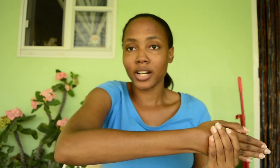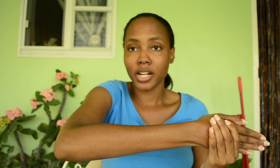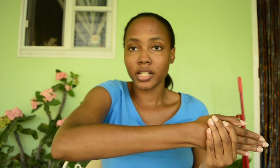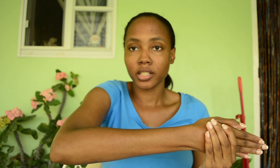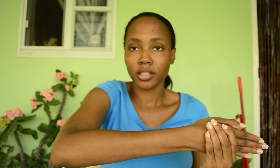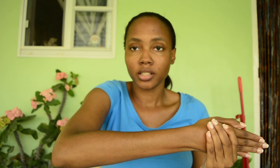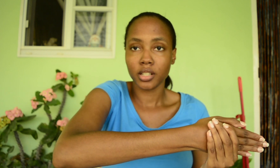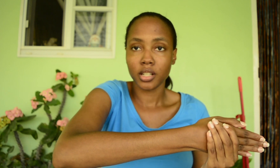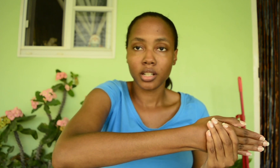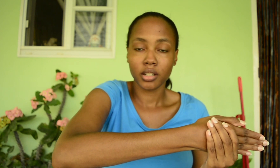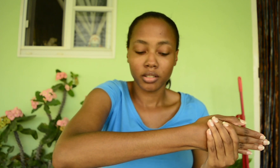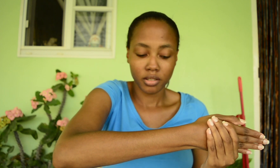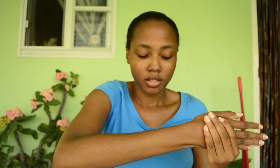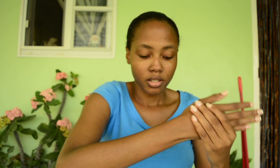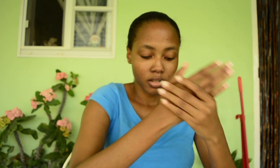deliver,